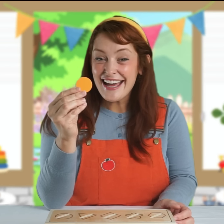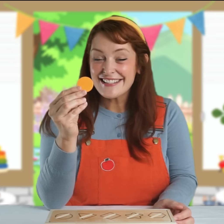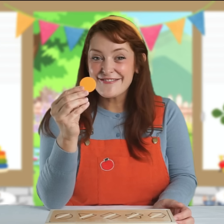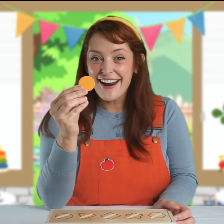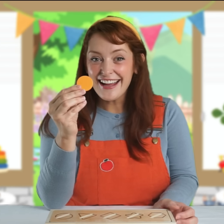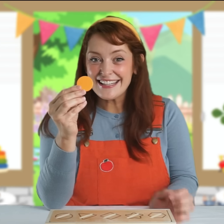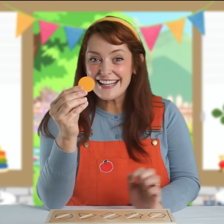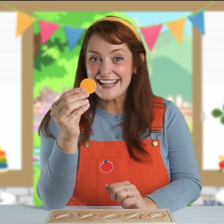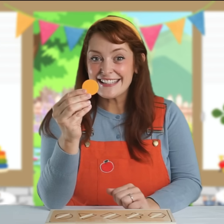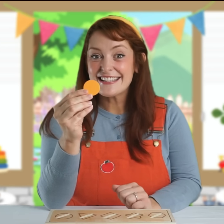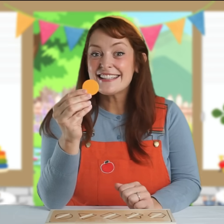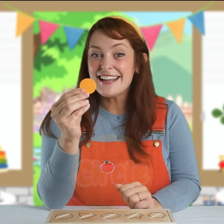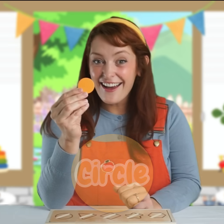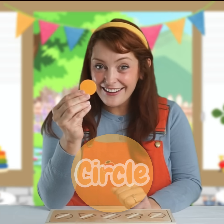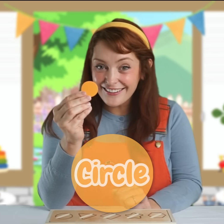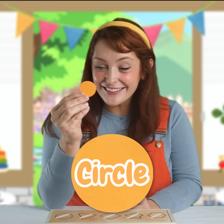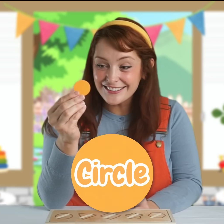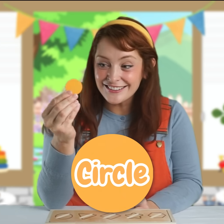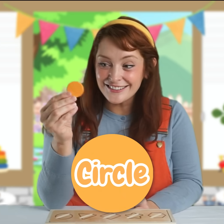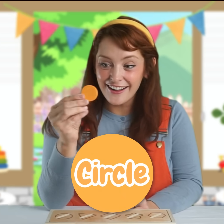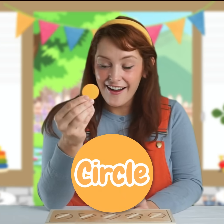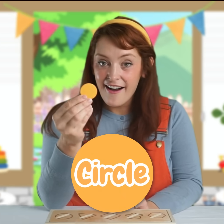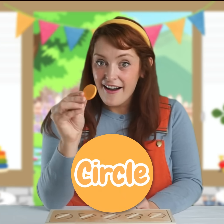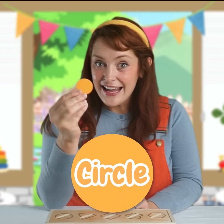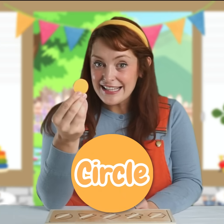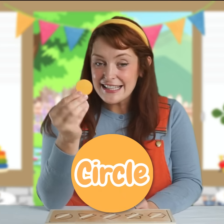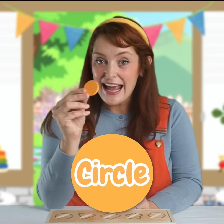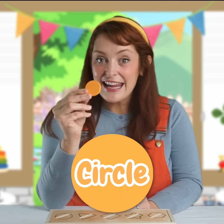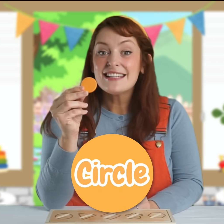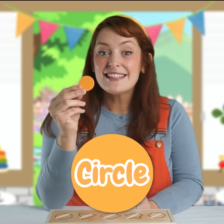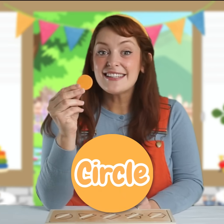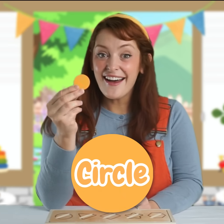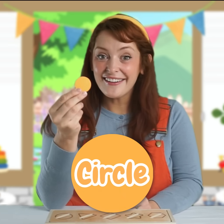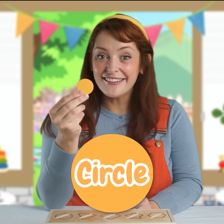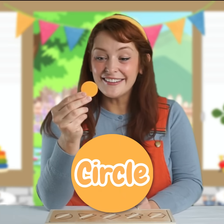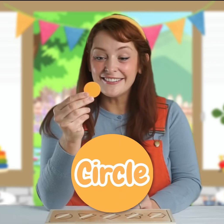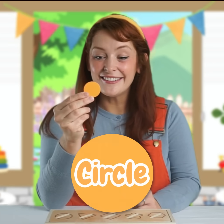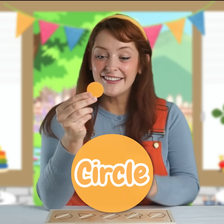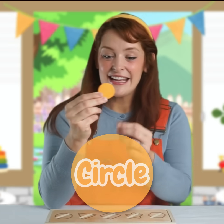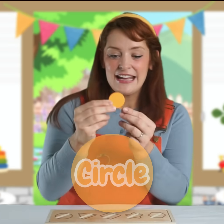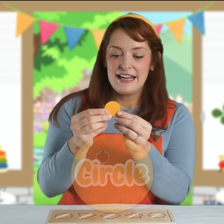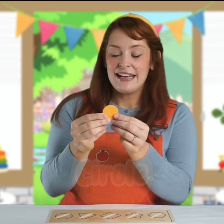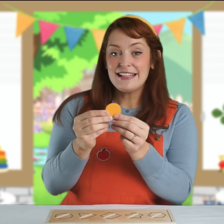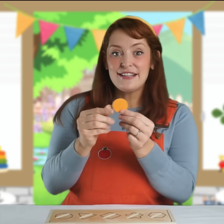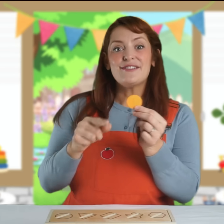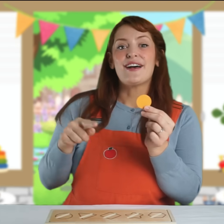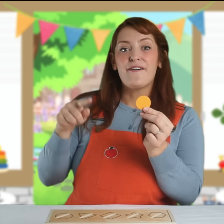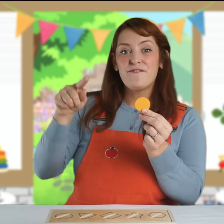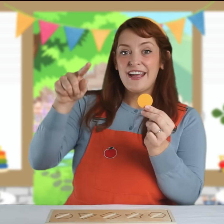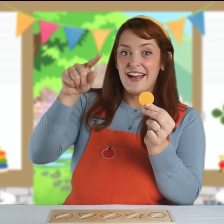That's right, it's a circle. It's a circle. Let's use our finger